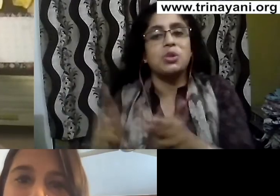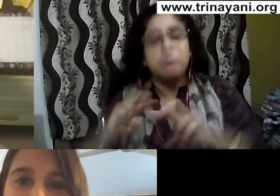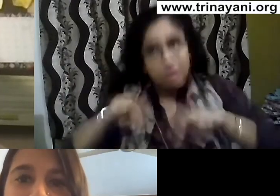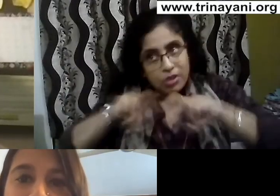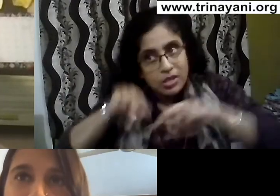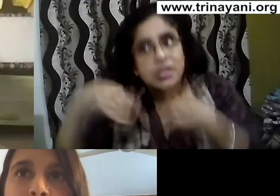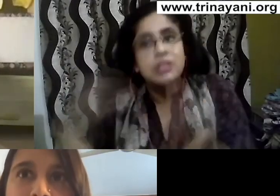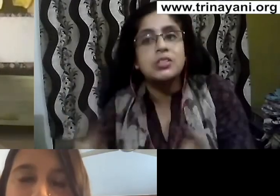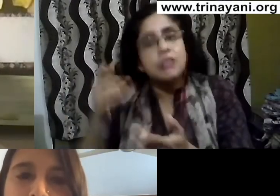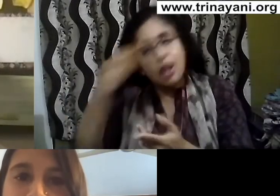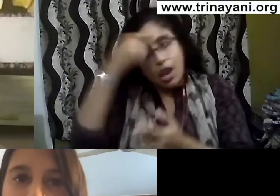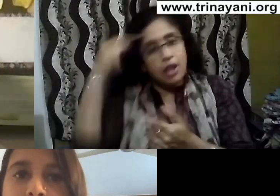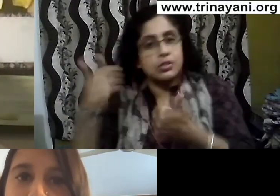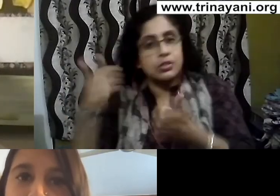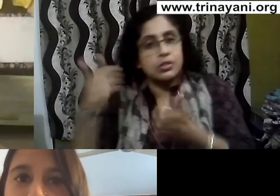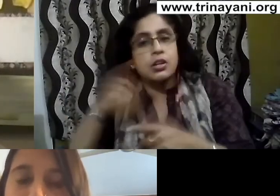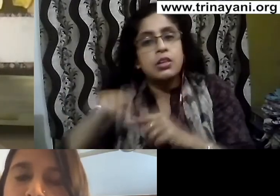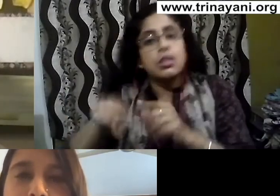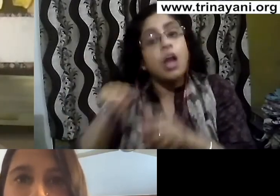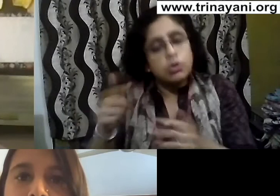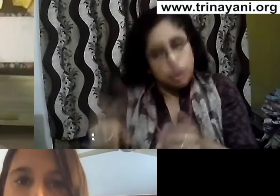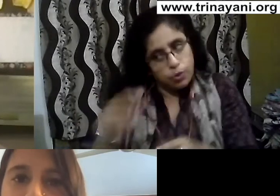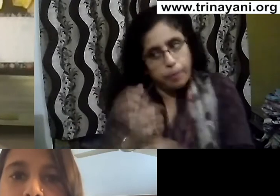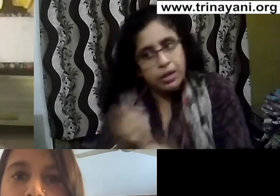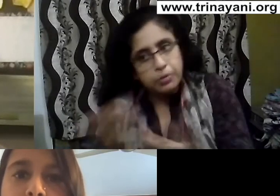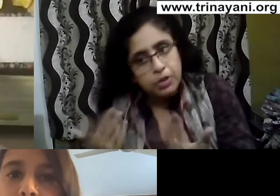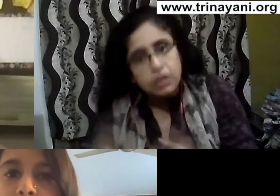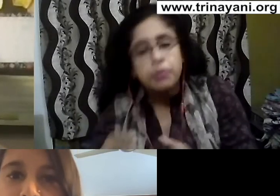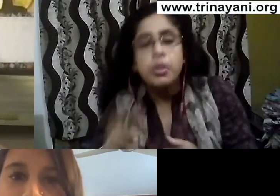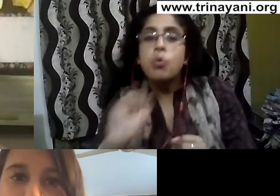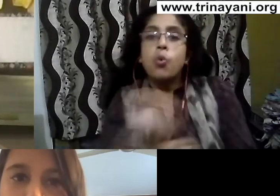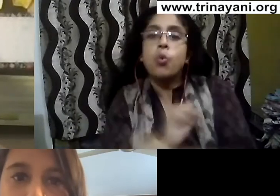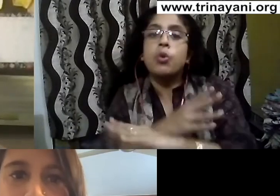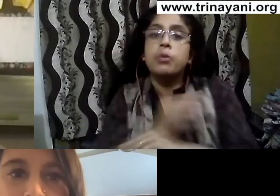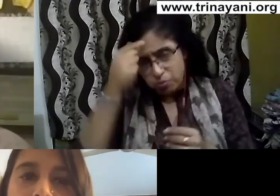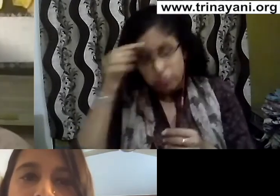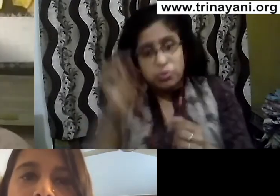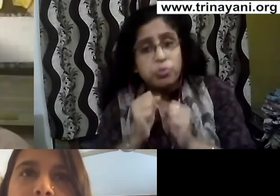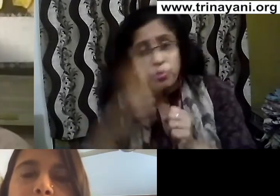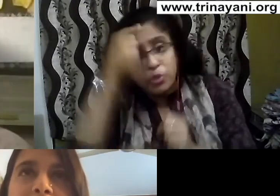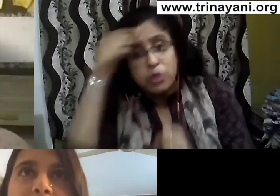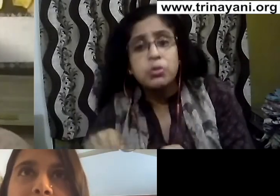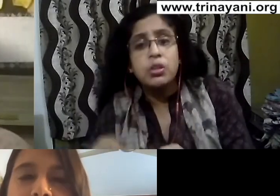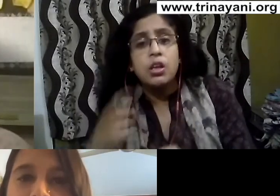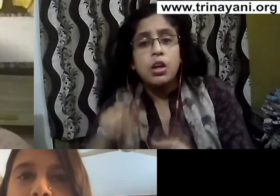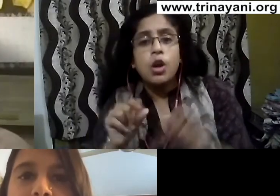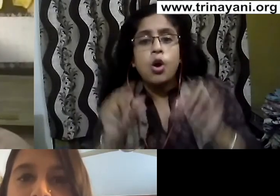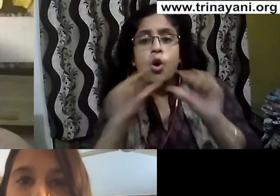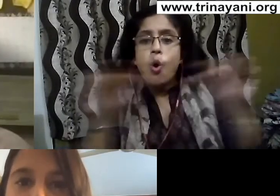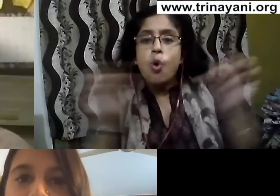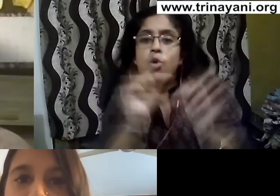and luckily now I know how to make it make my media more accessible. Alt text is basically text